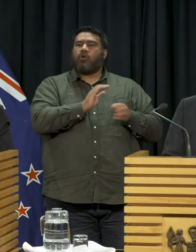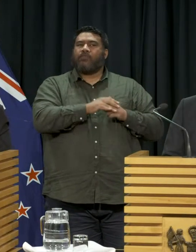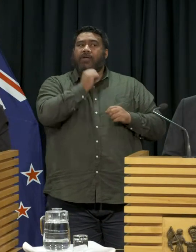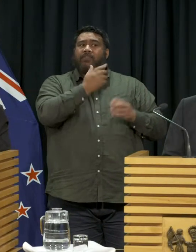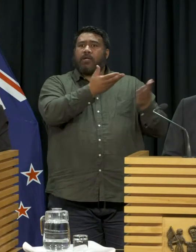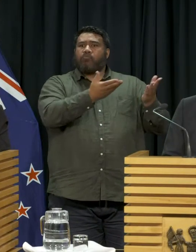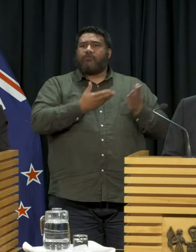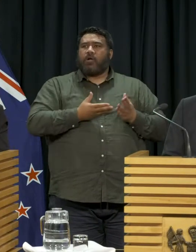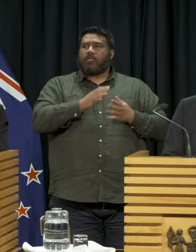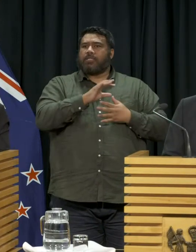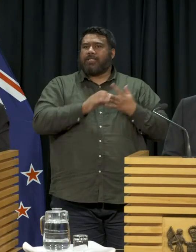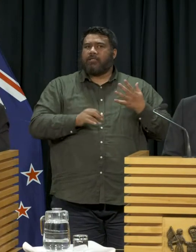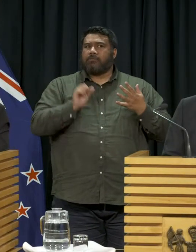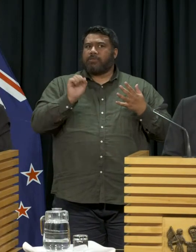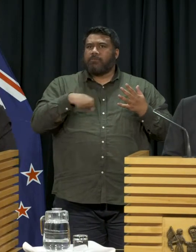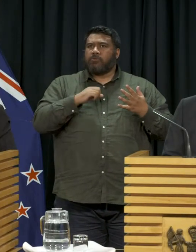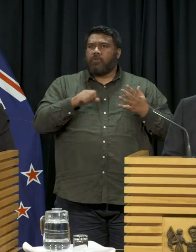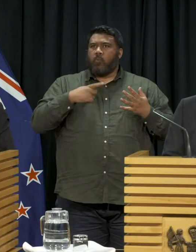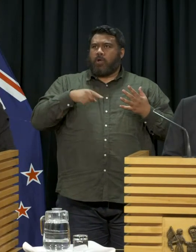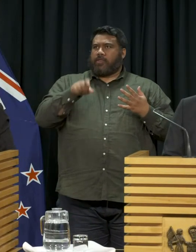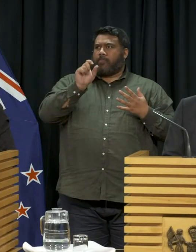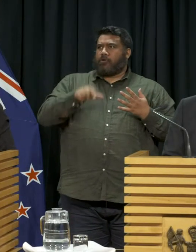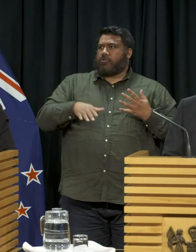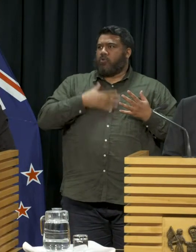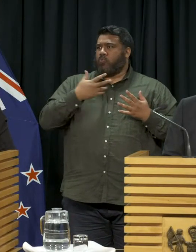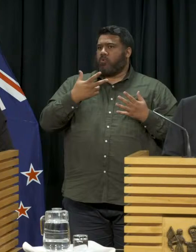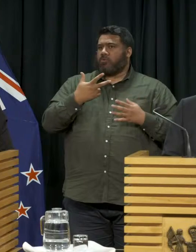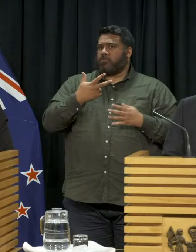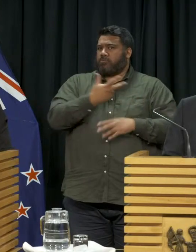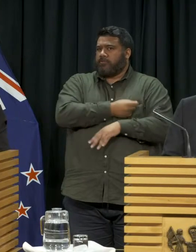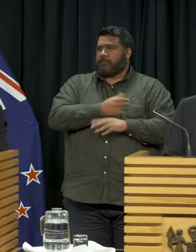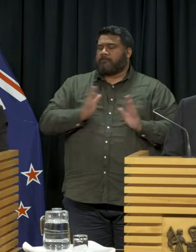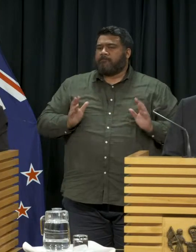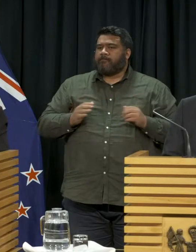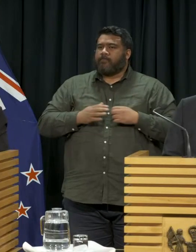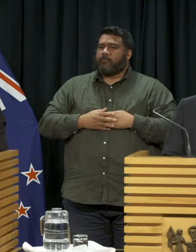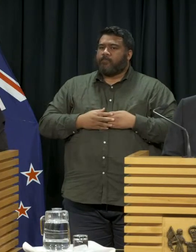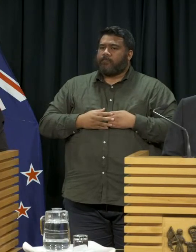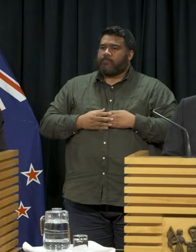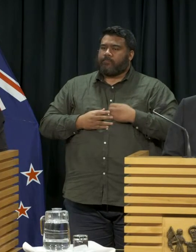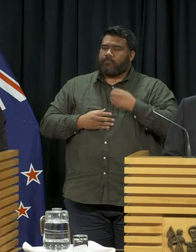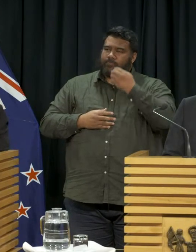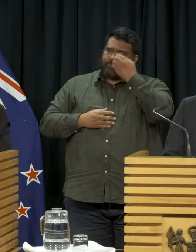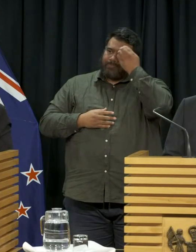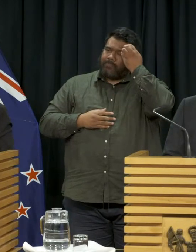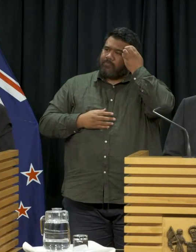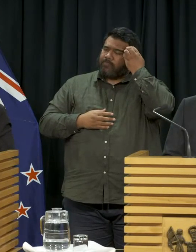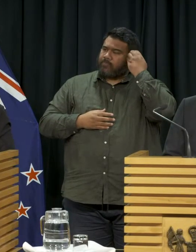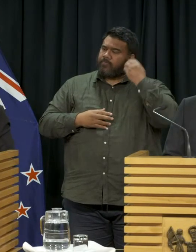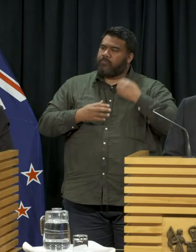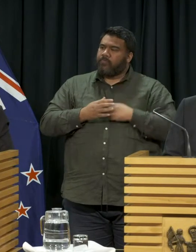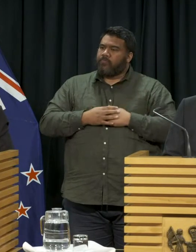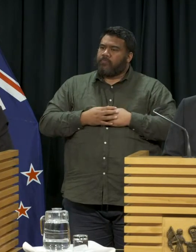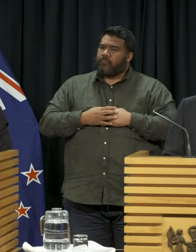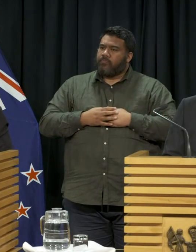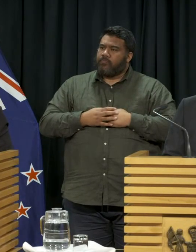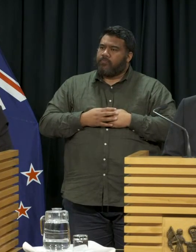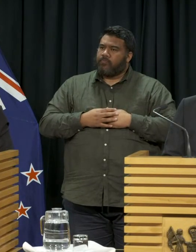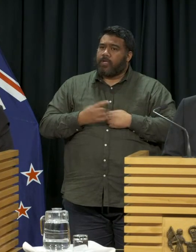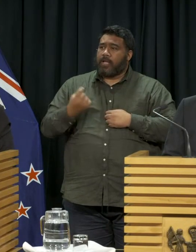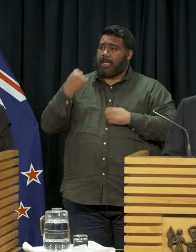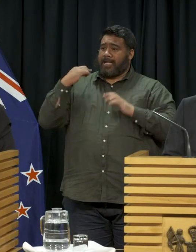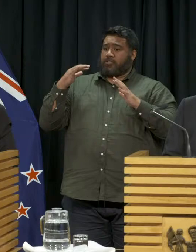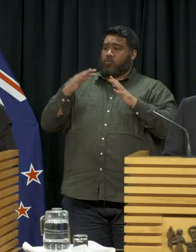the details as to why the personal reason that person did not attend. Overall, we know that First Security, as of the end of last week,